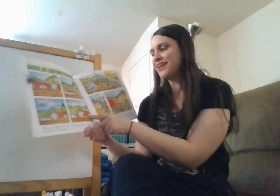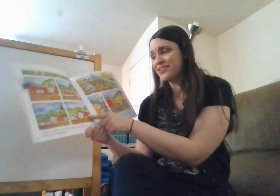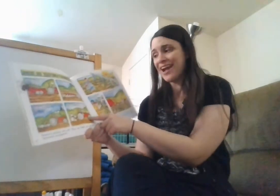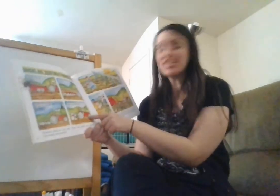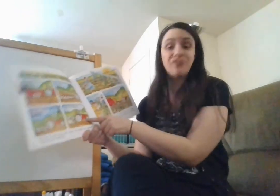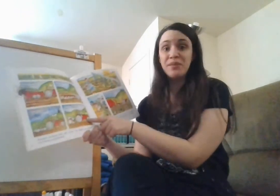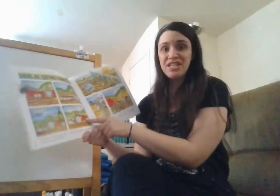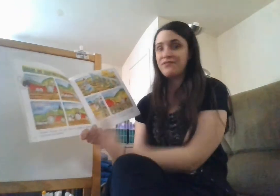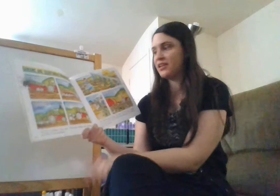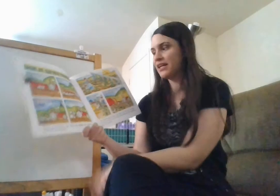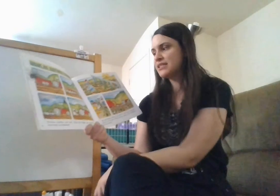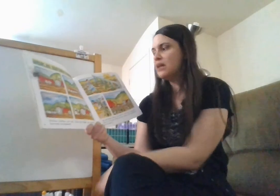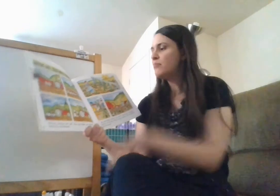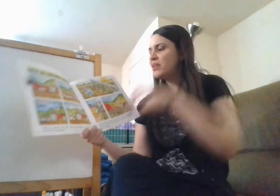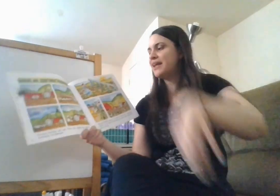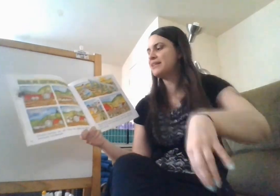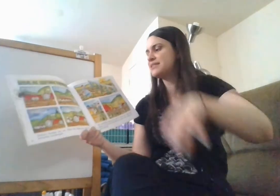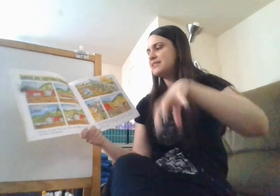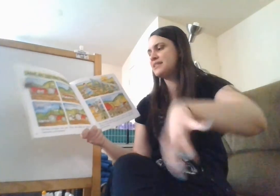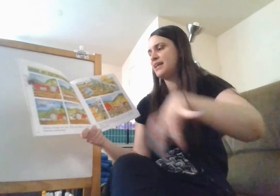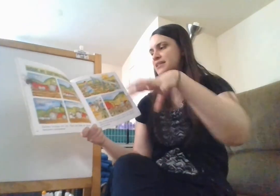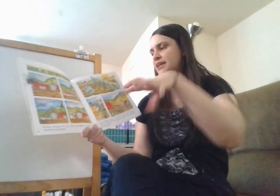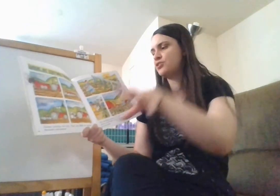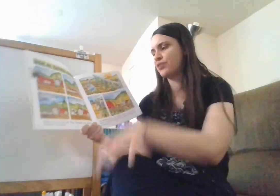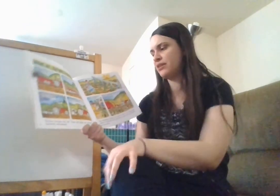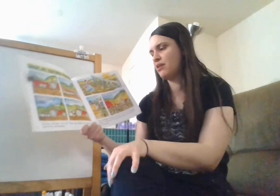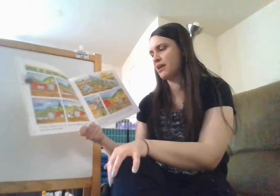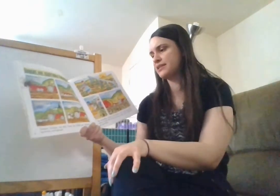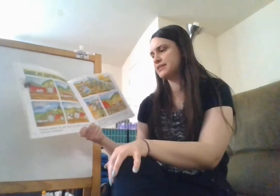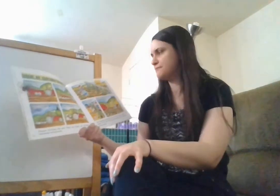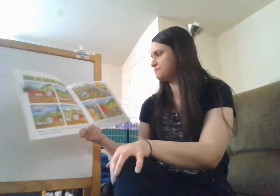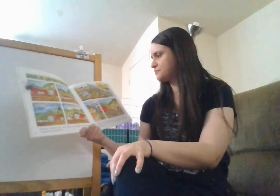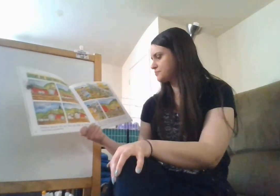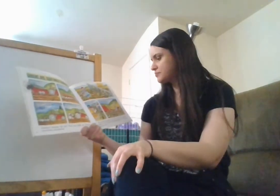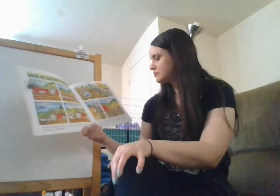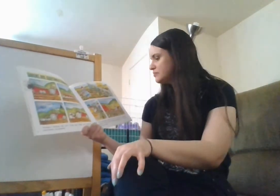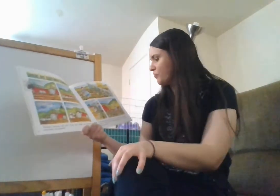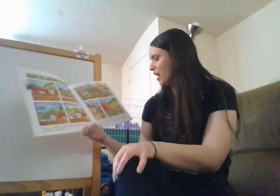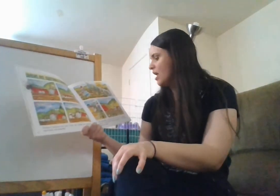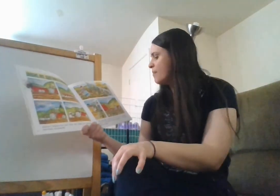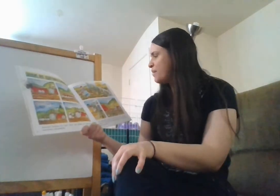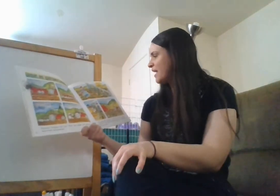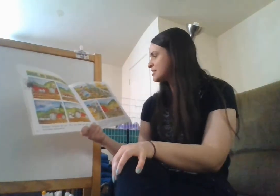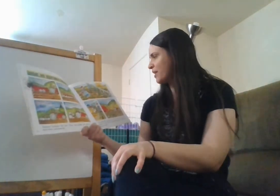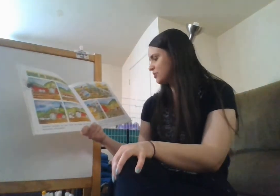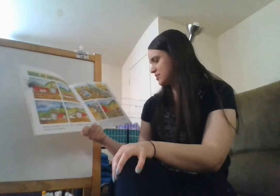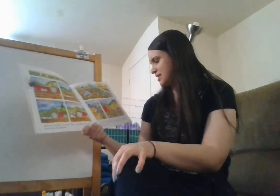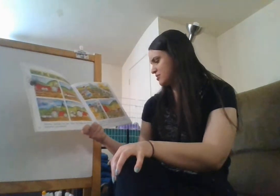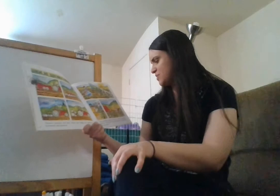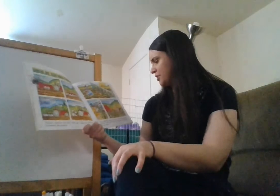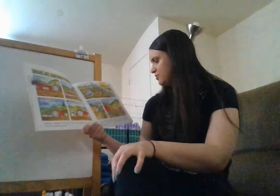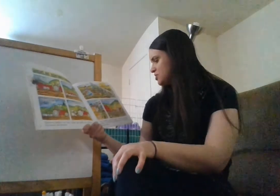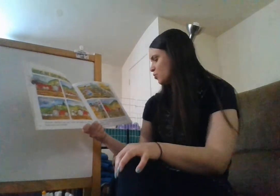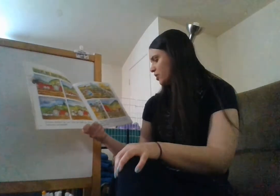planter, they actually have a machine for this, plants the seeds in straight lines. Big sprinkler systems are used to water